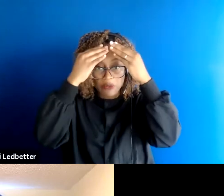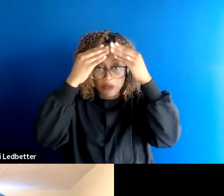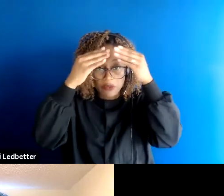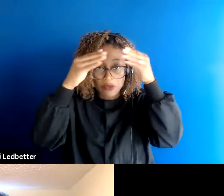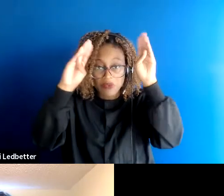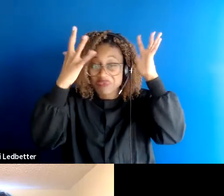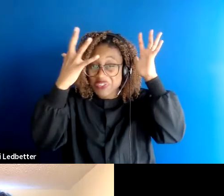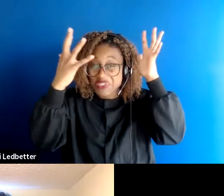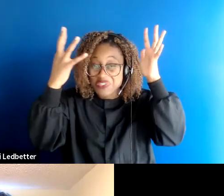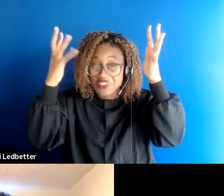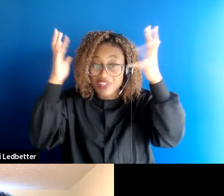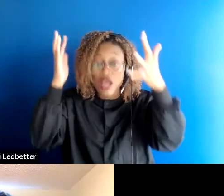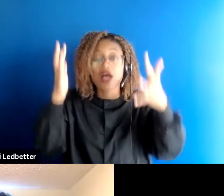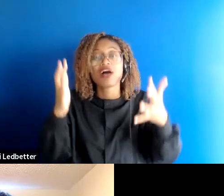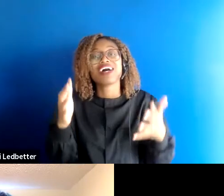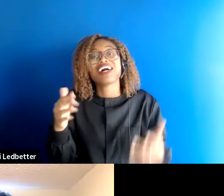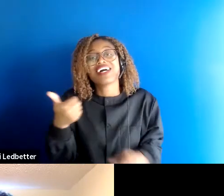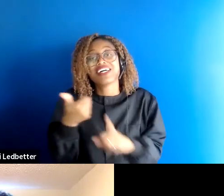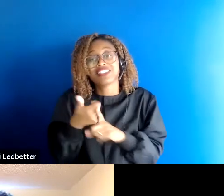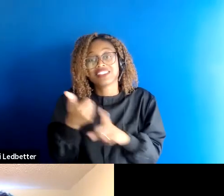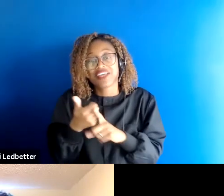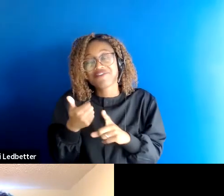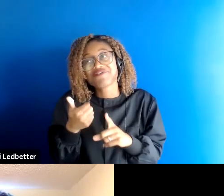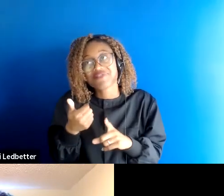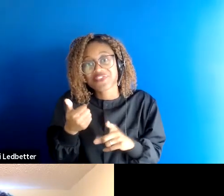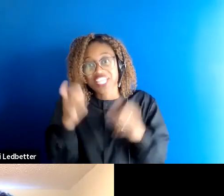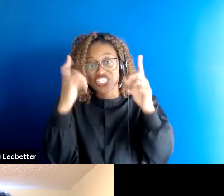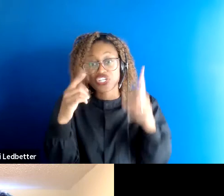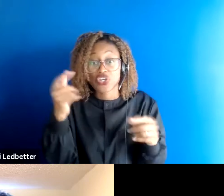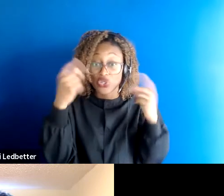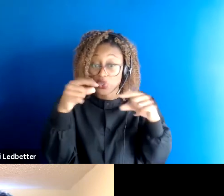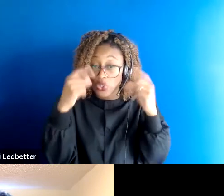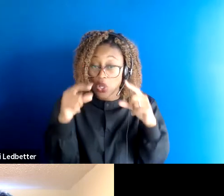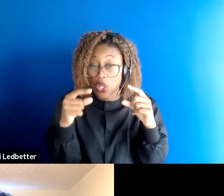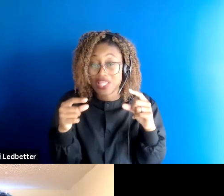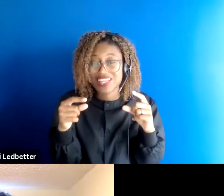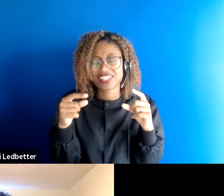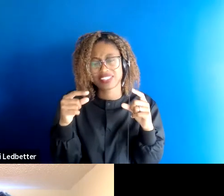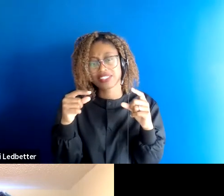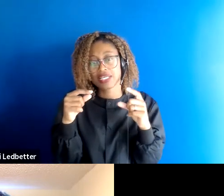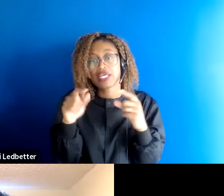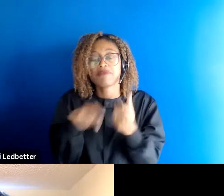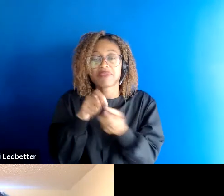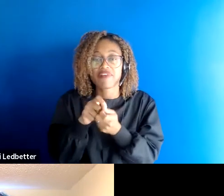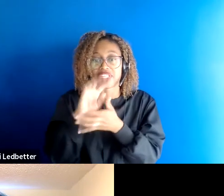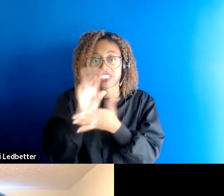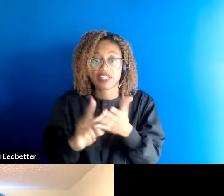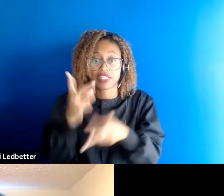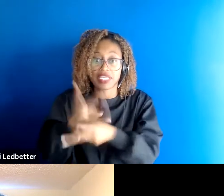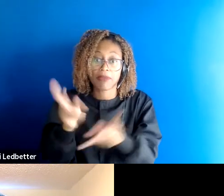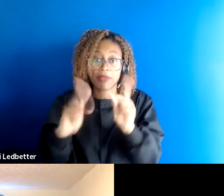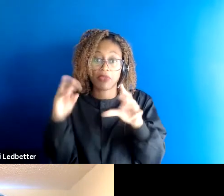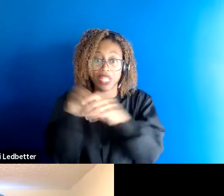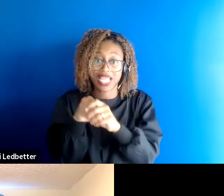self-education because Google and its algorithms are specifically designed to keep folks within